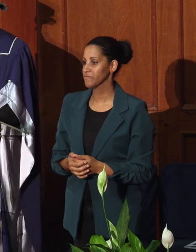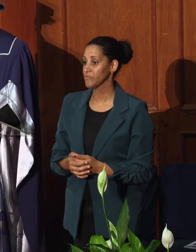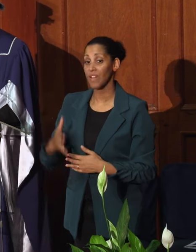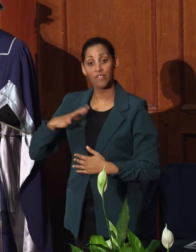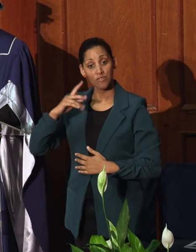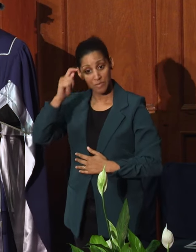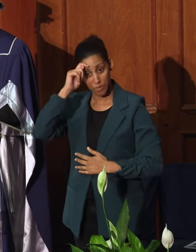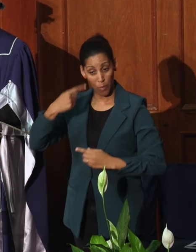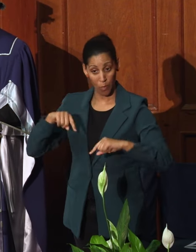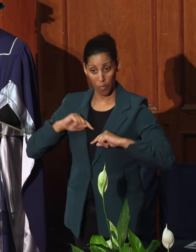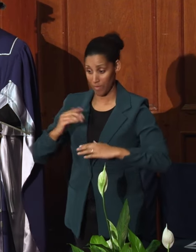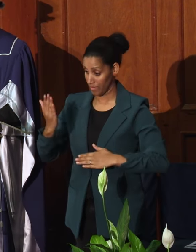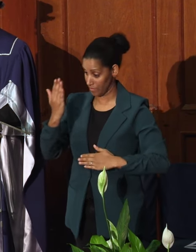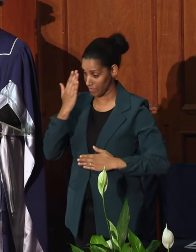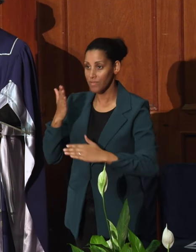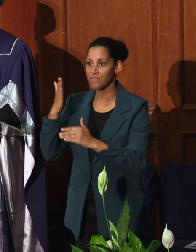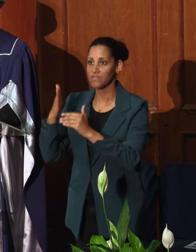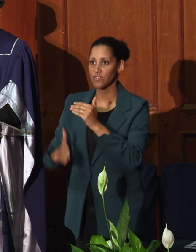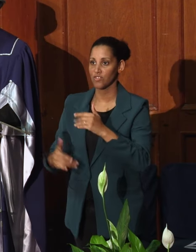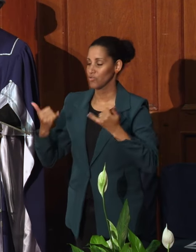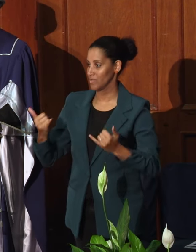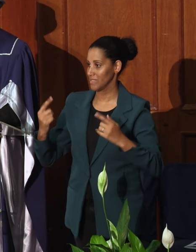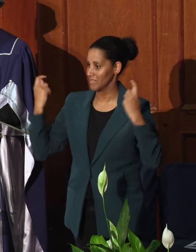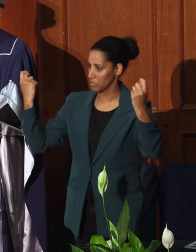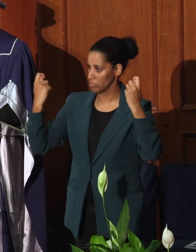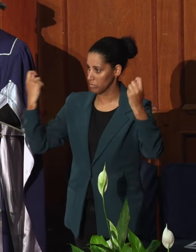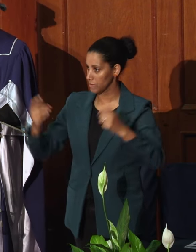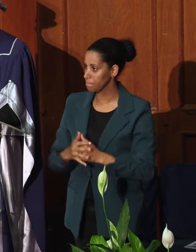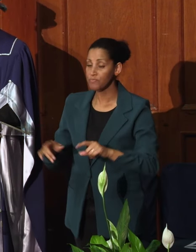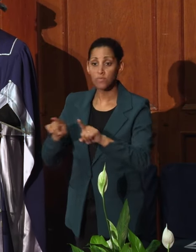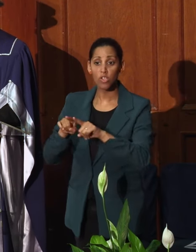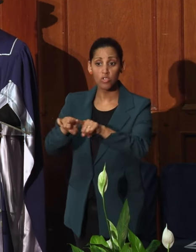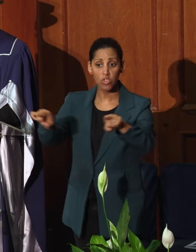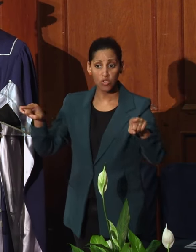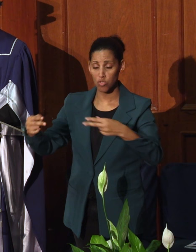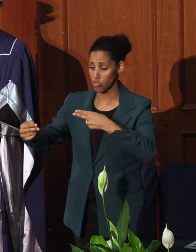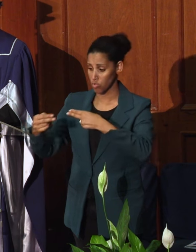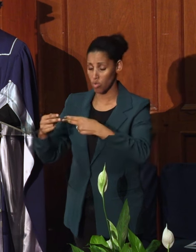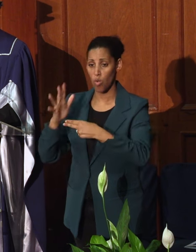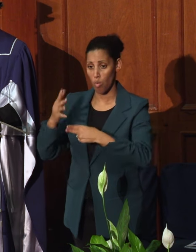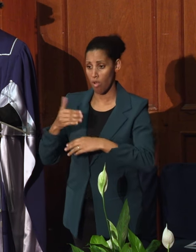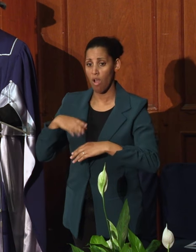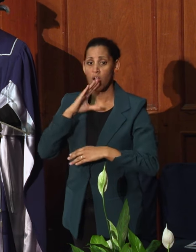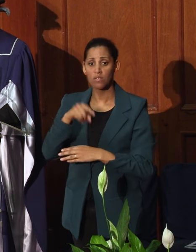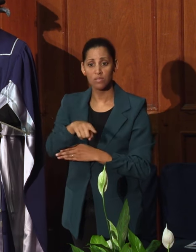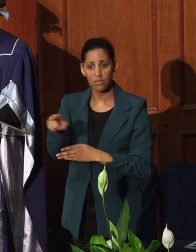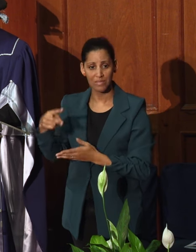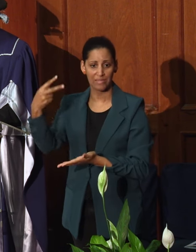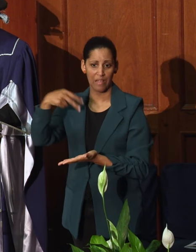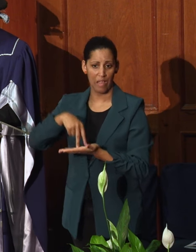Ladies and gentlemen, we're nearing the end of today's ceremony, and you will shortly be asked to